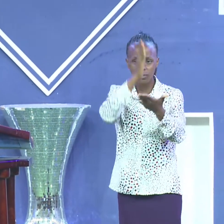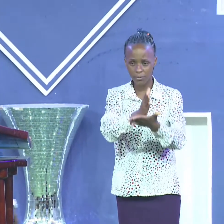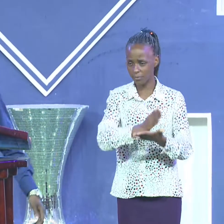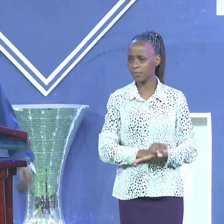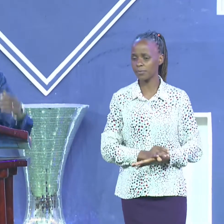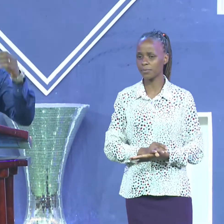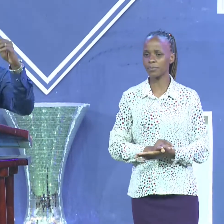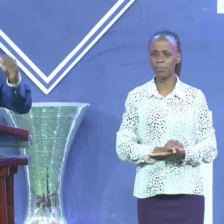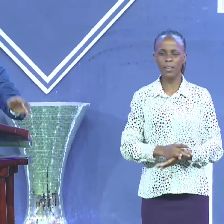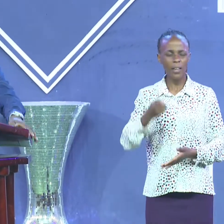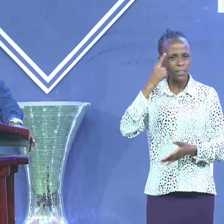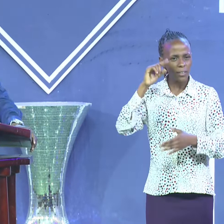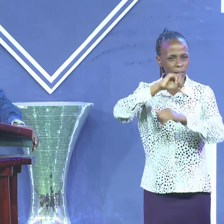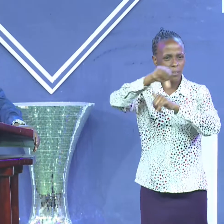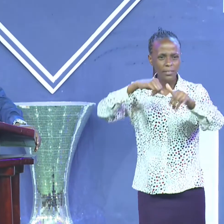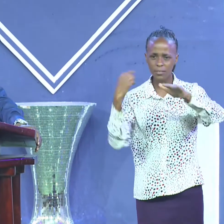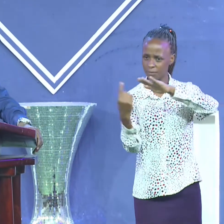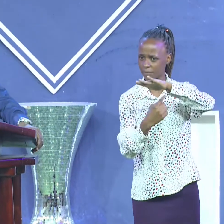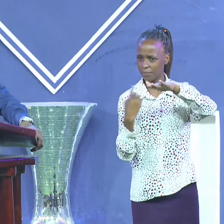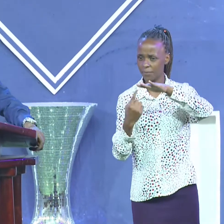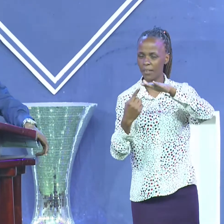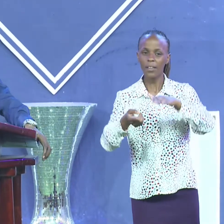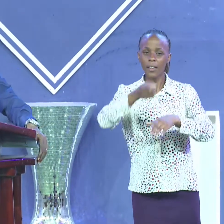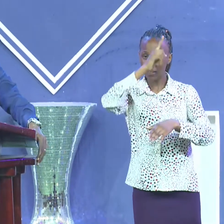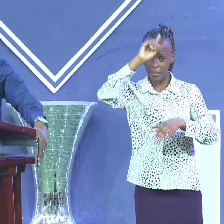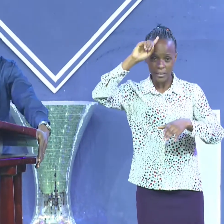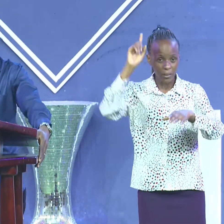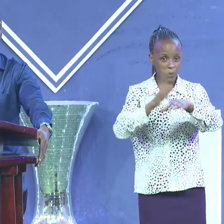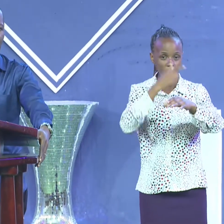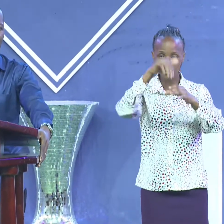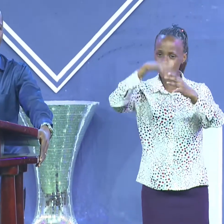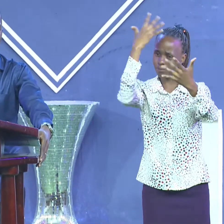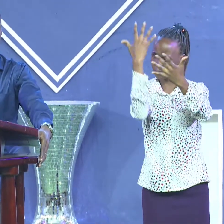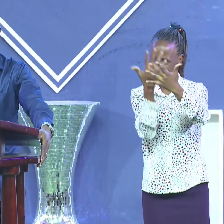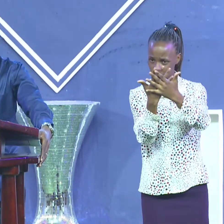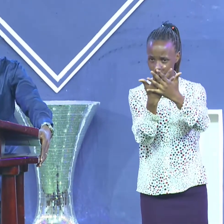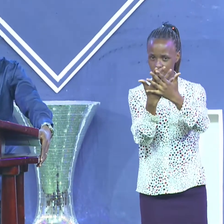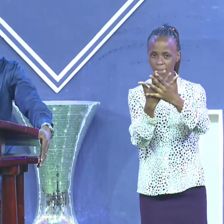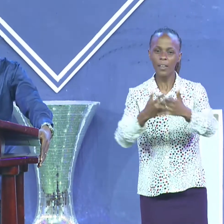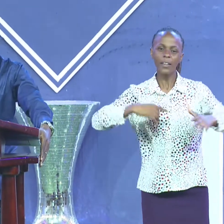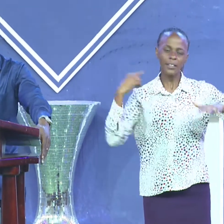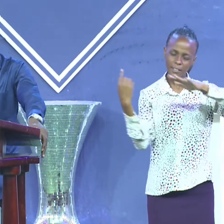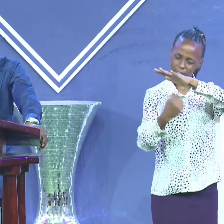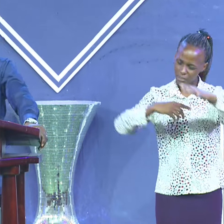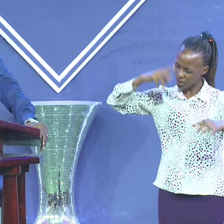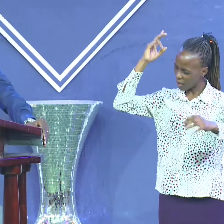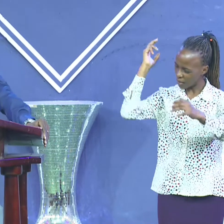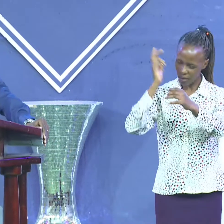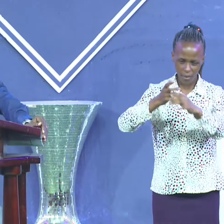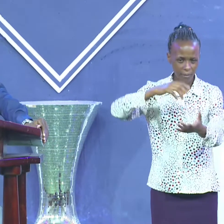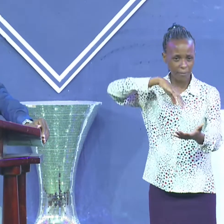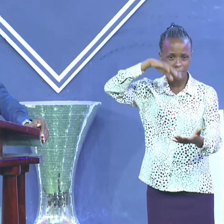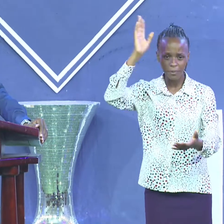no longer there. Think about the situation of this king while in prison. It was a very